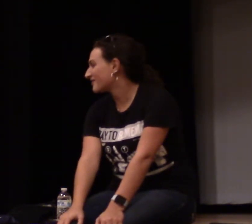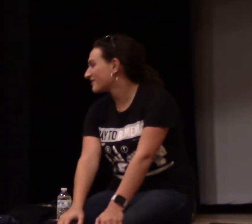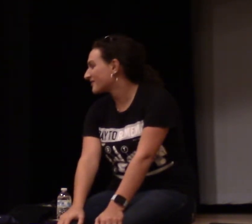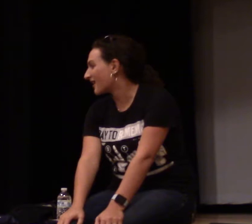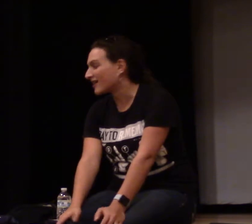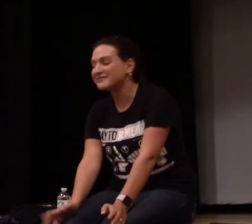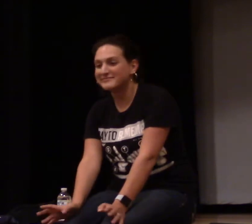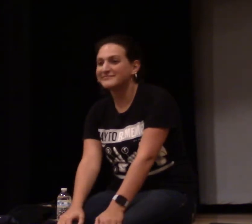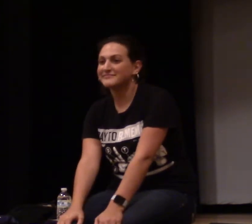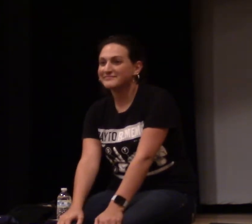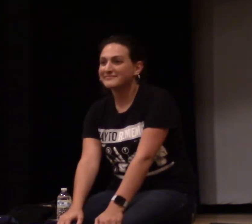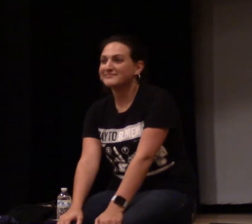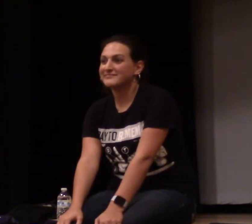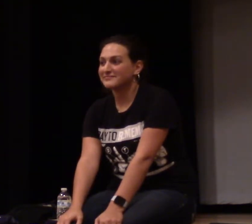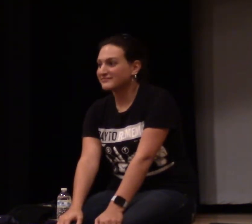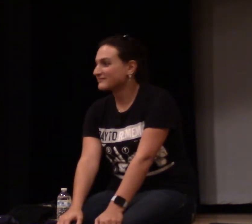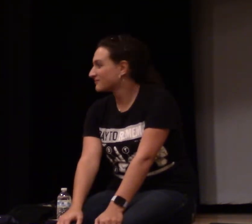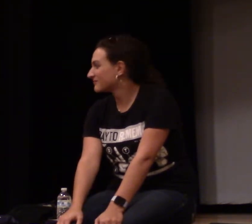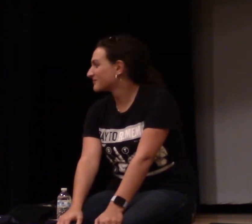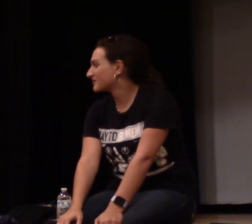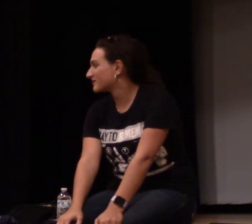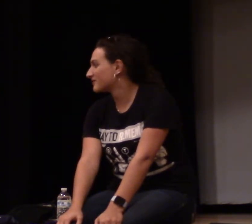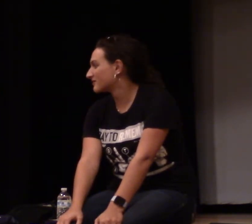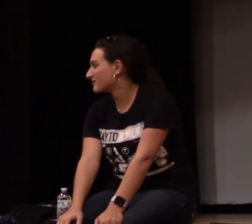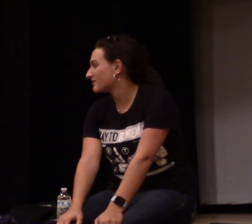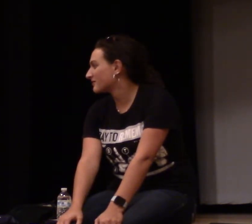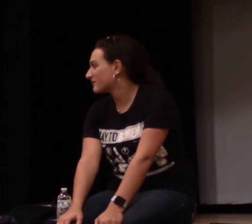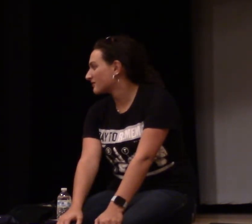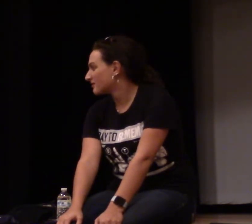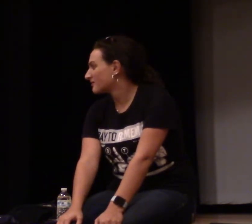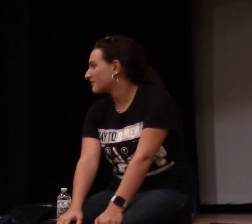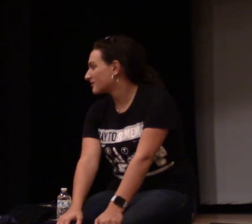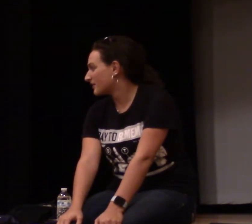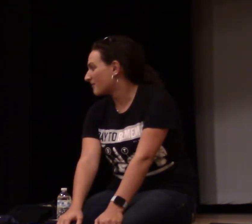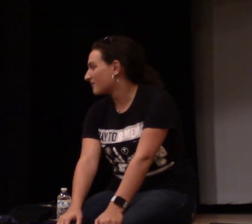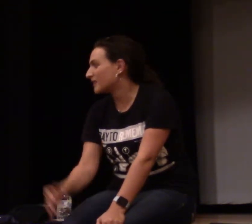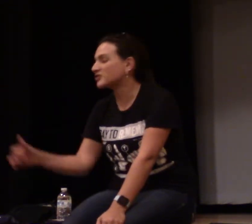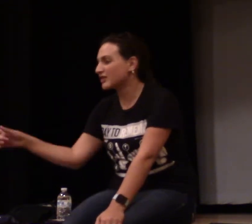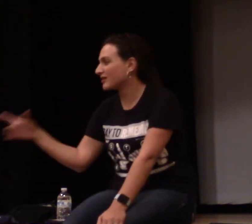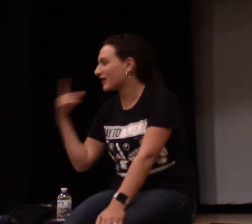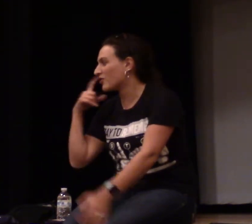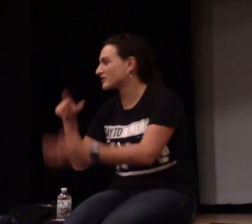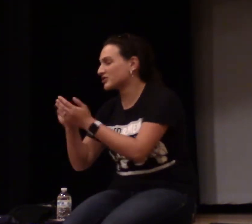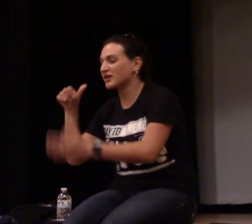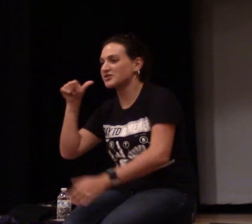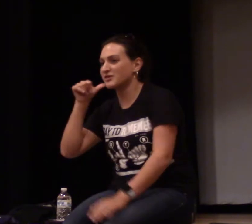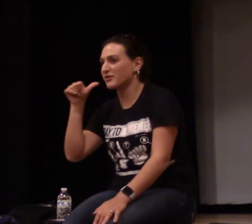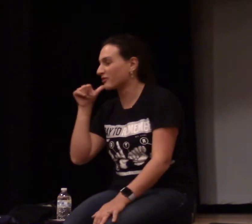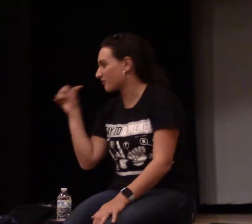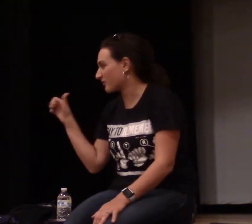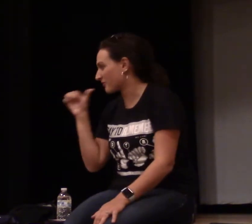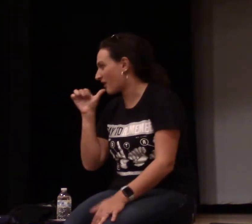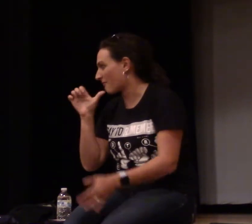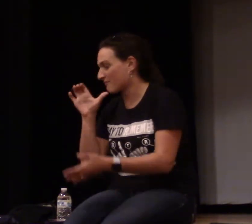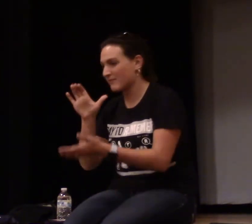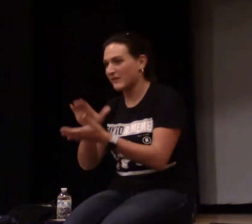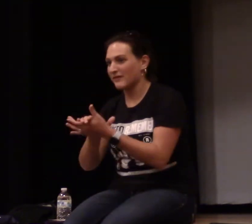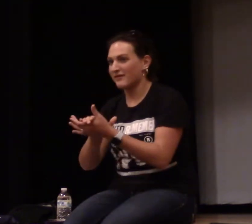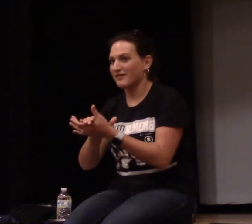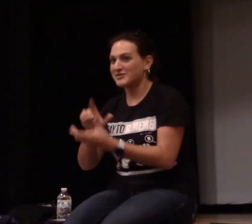Yeah. My husband, my wife. Yeah, and I noticed she touches it with your thumb. So you can